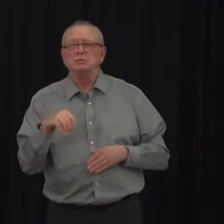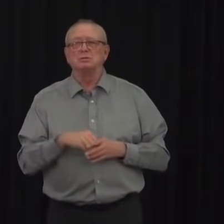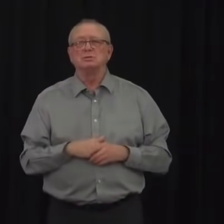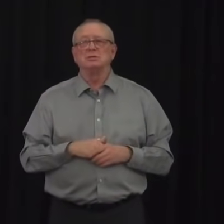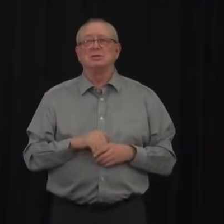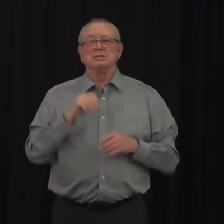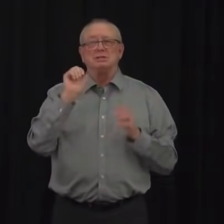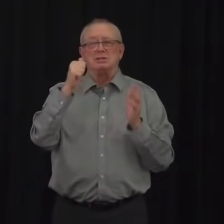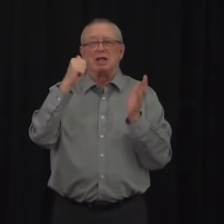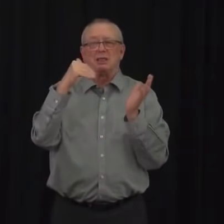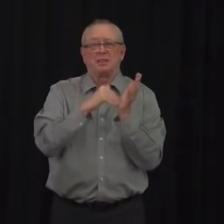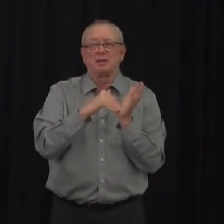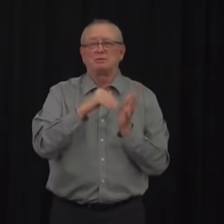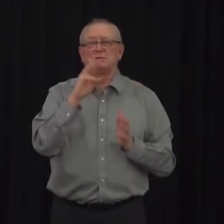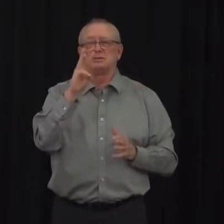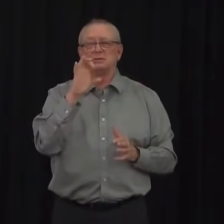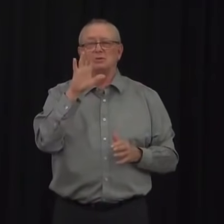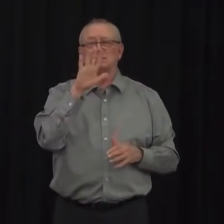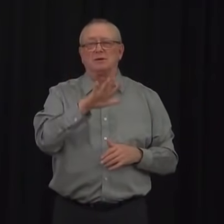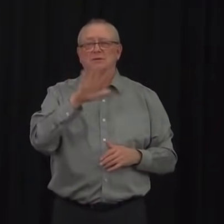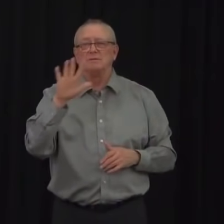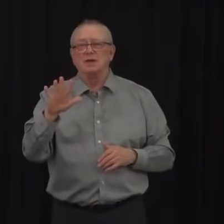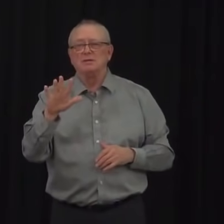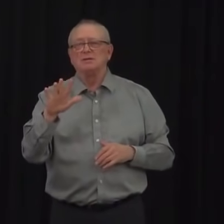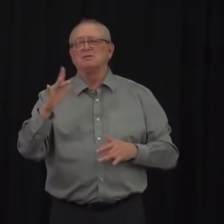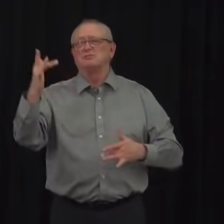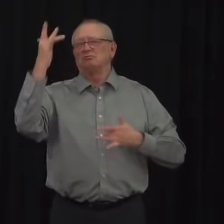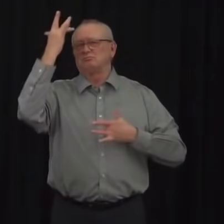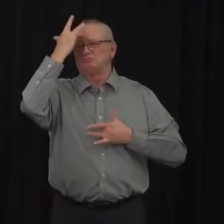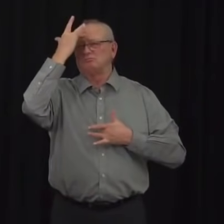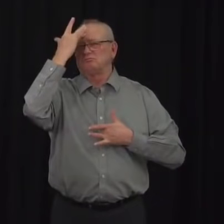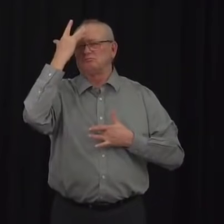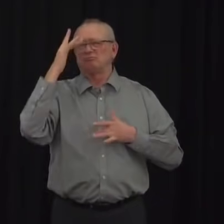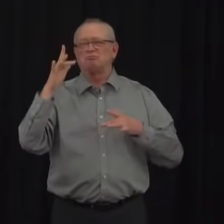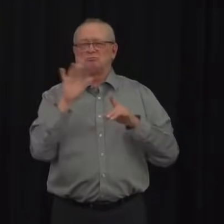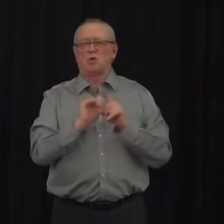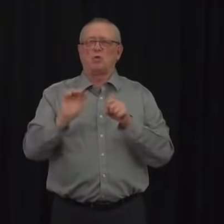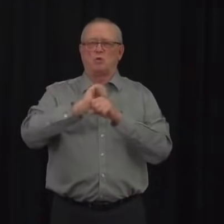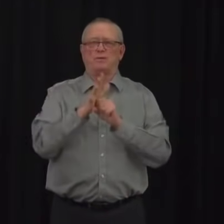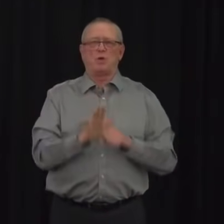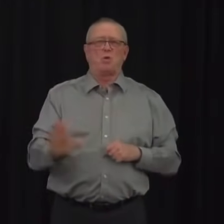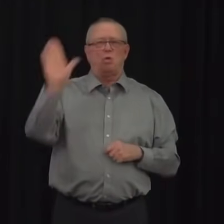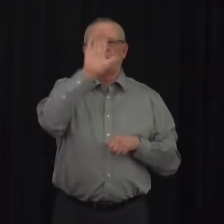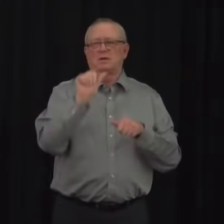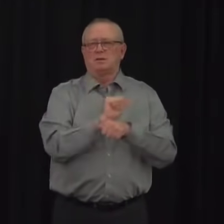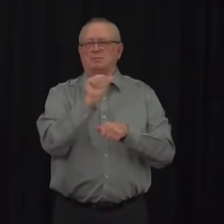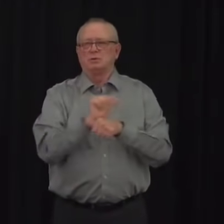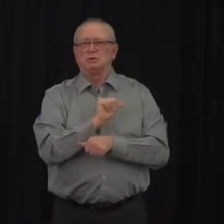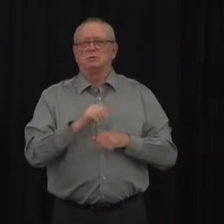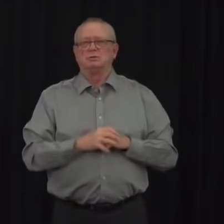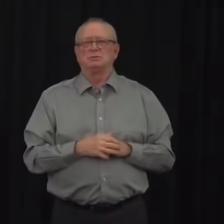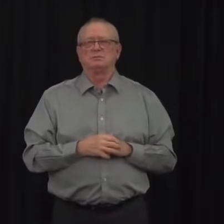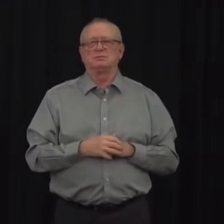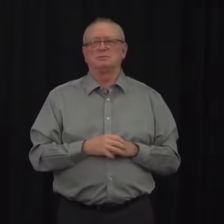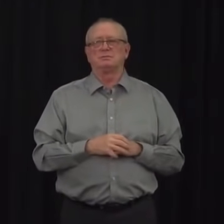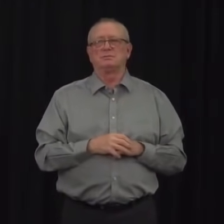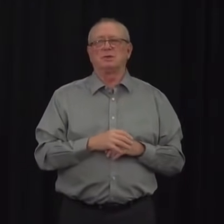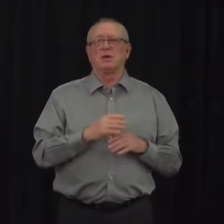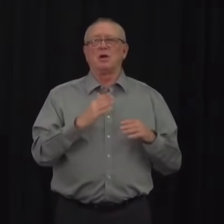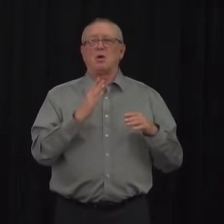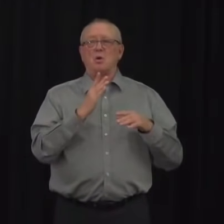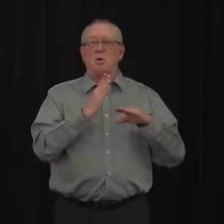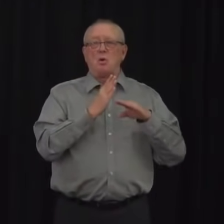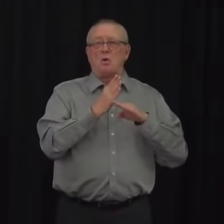10,655 active cases. There are 310 people in hospital. Of those, 58 are in